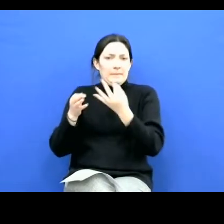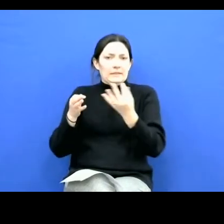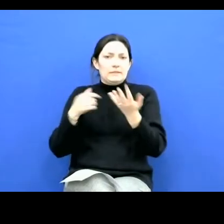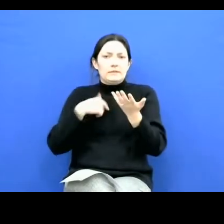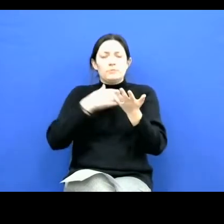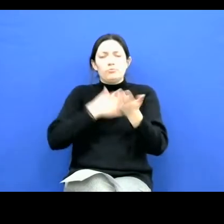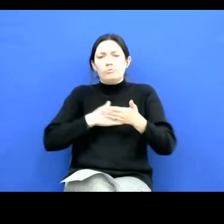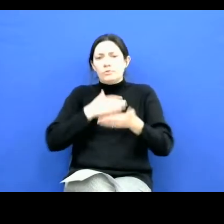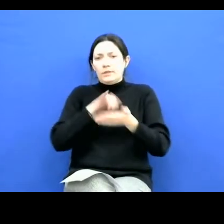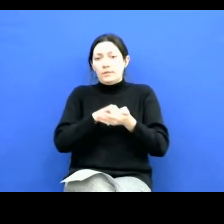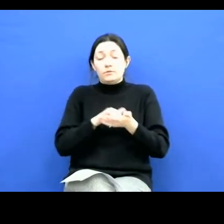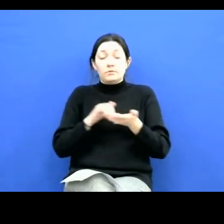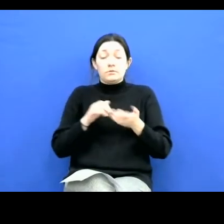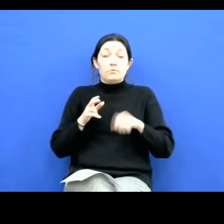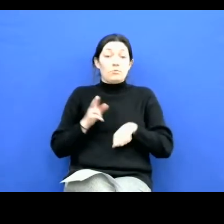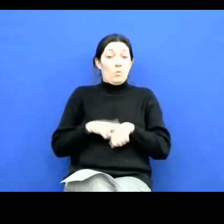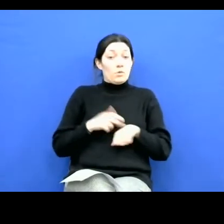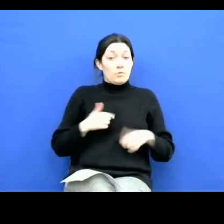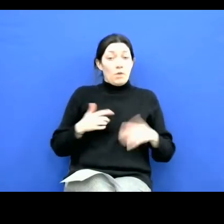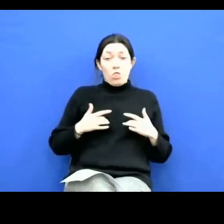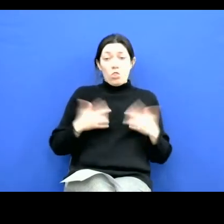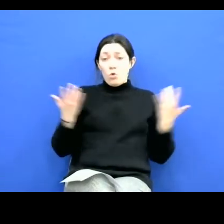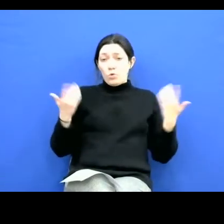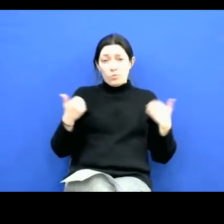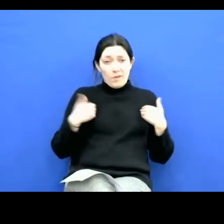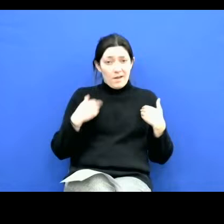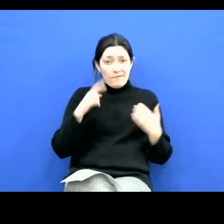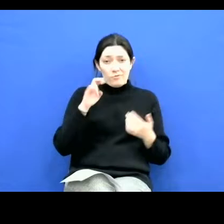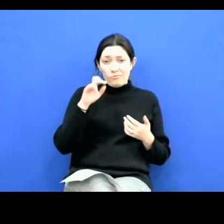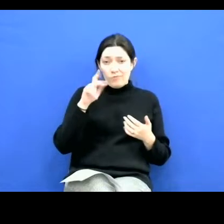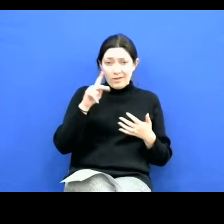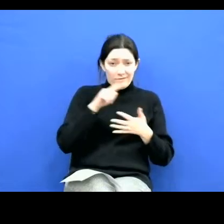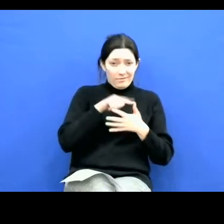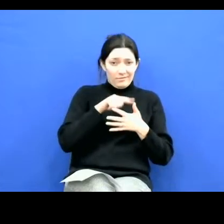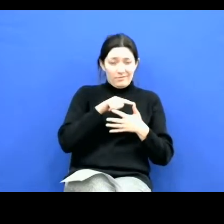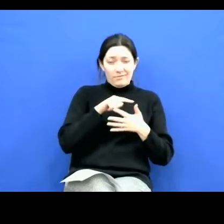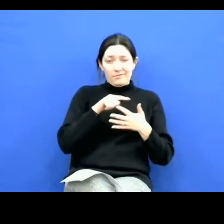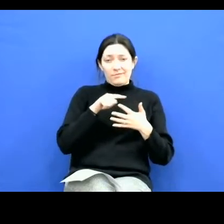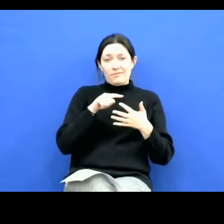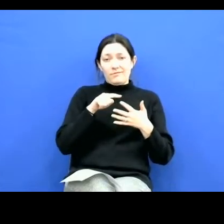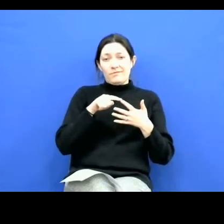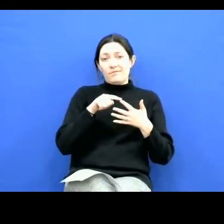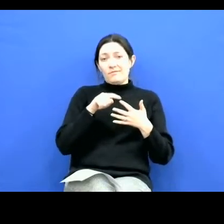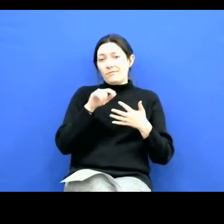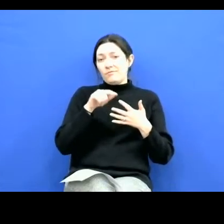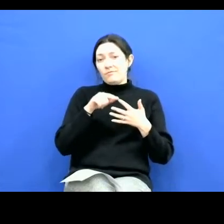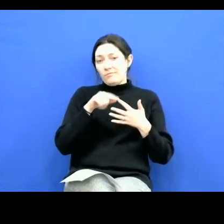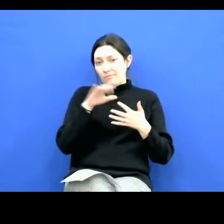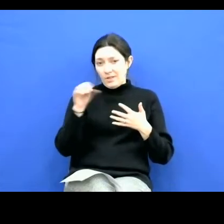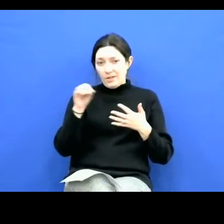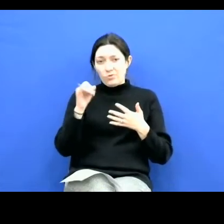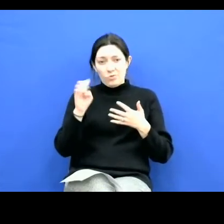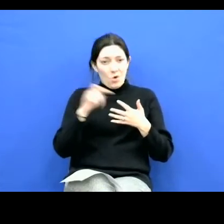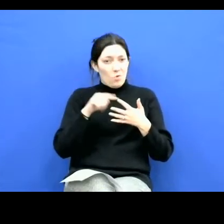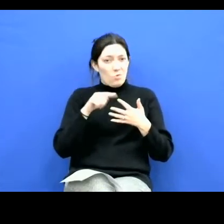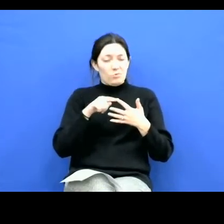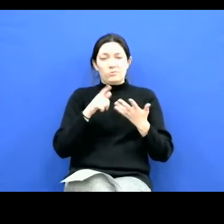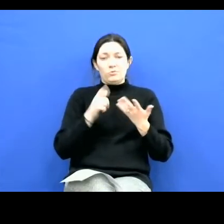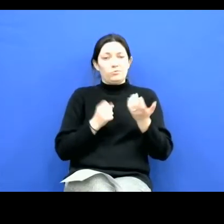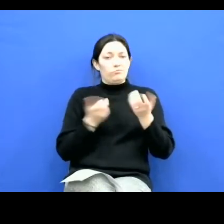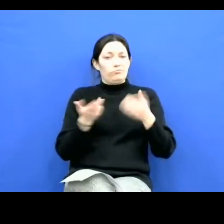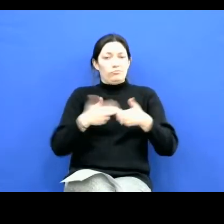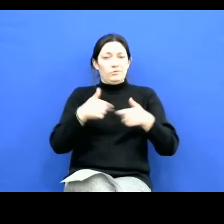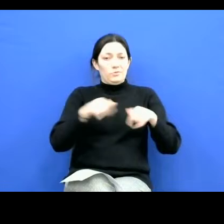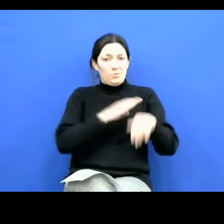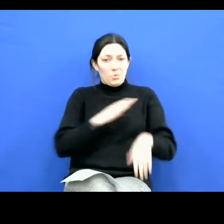course, I was thrilled to have Rick and Joe join the board 2 years ago. I've always been a huge fan of Rick's, and